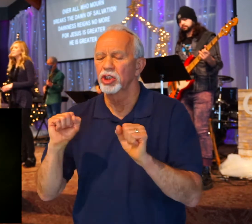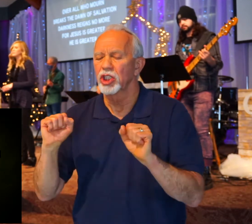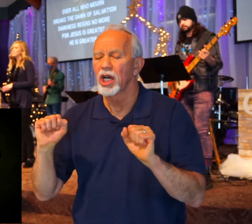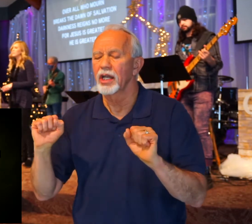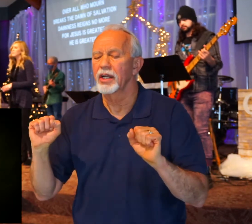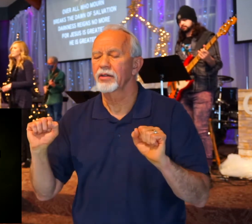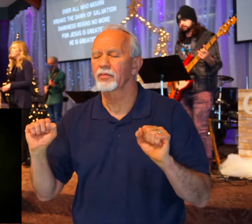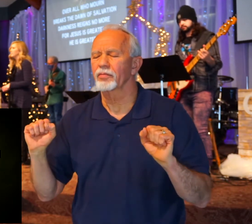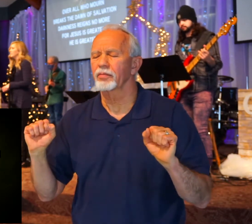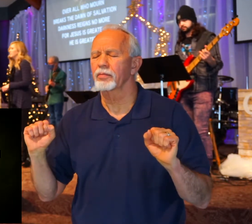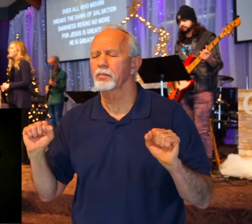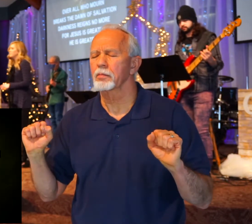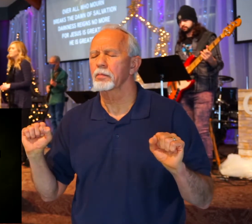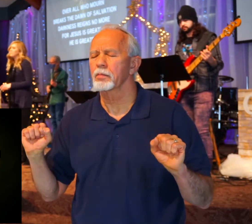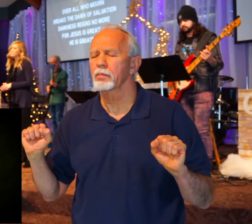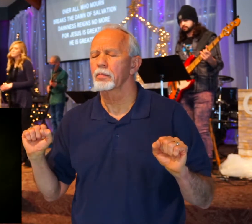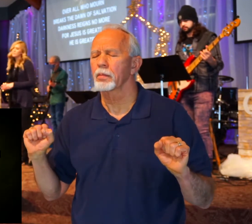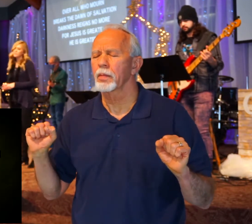salvation.